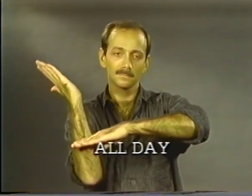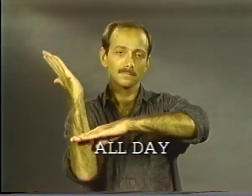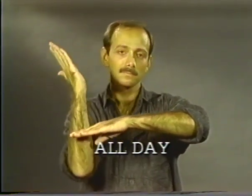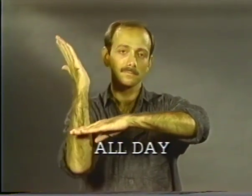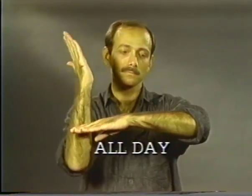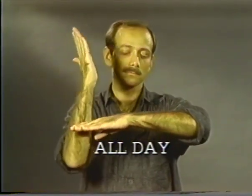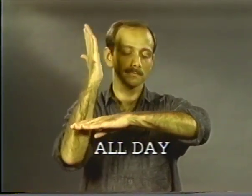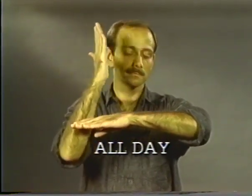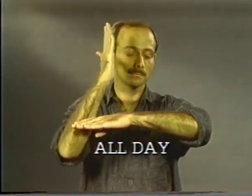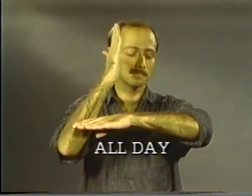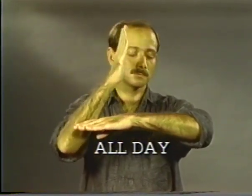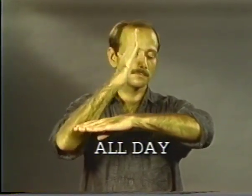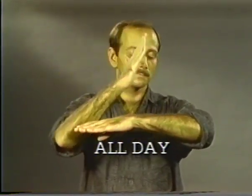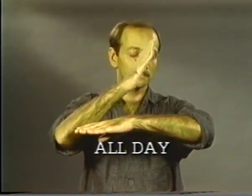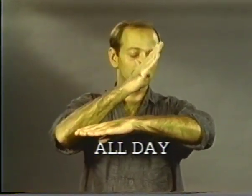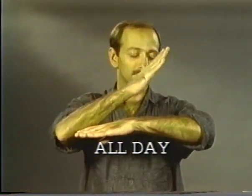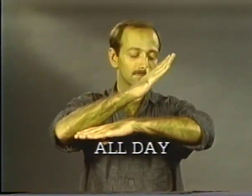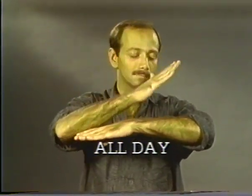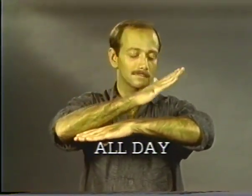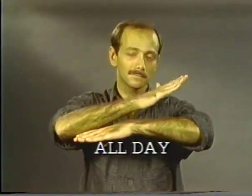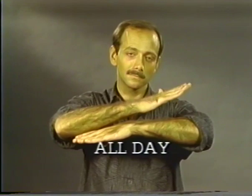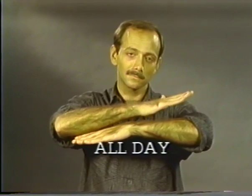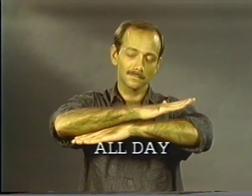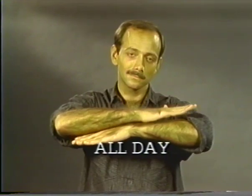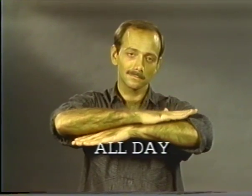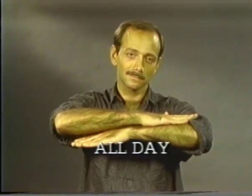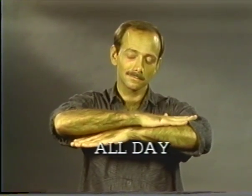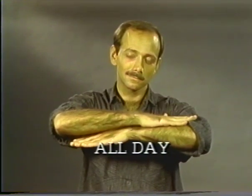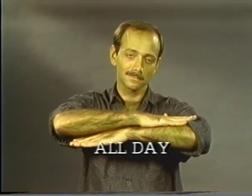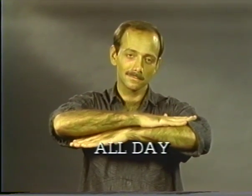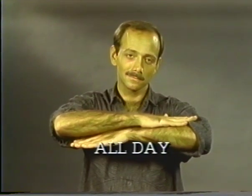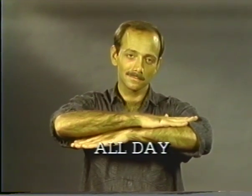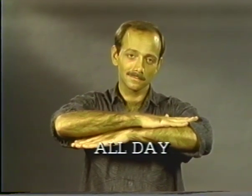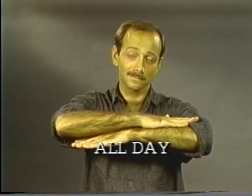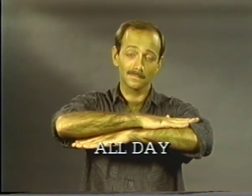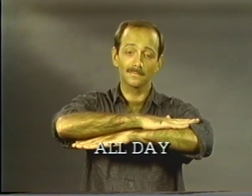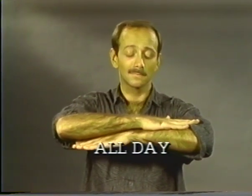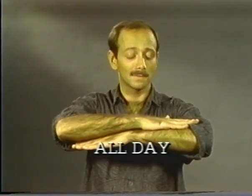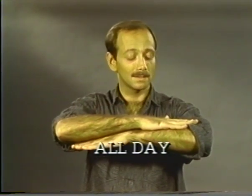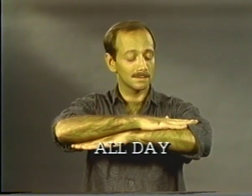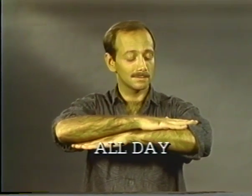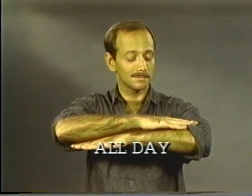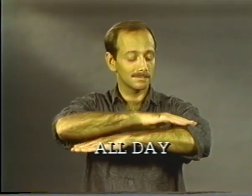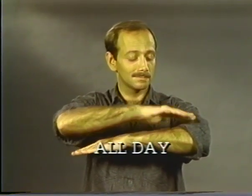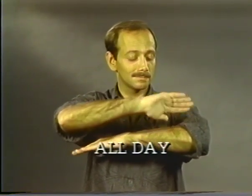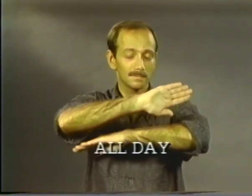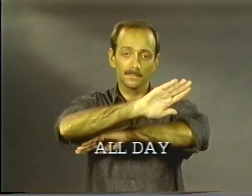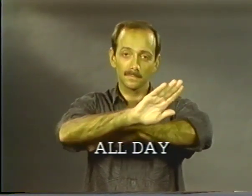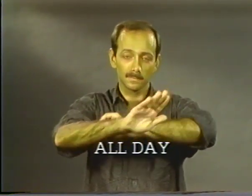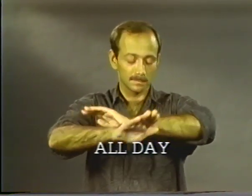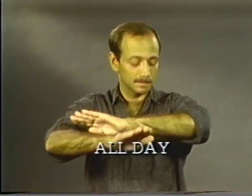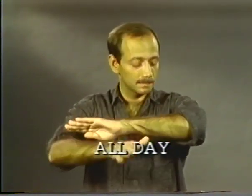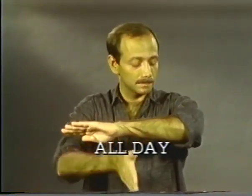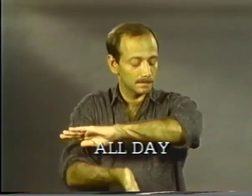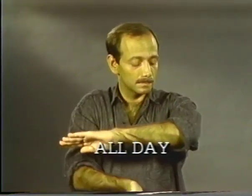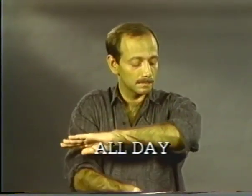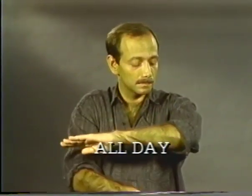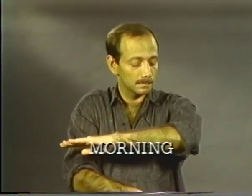go slower, indicating a long duration. Now let's move the sun over the horizon in a different direction. See the